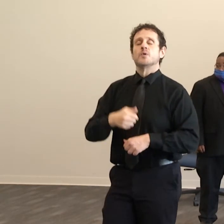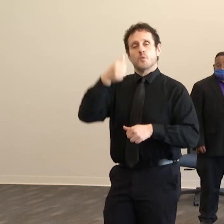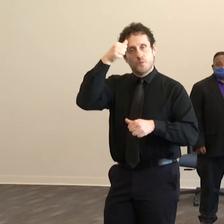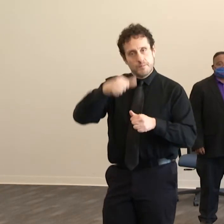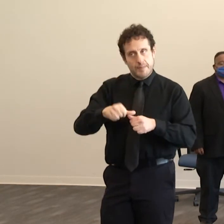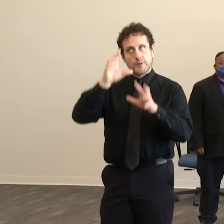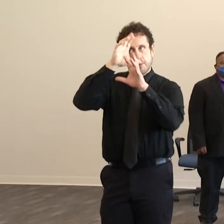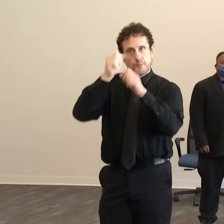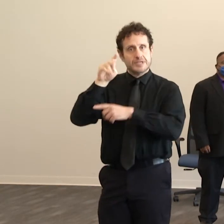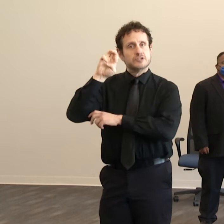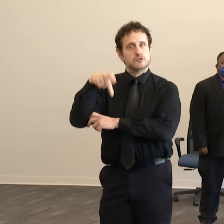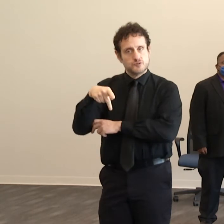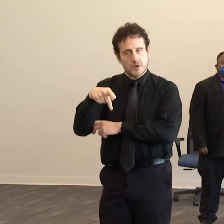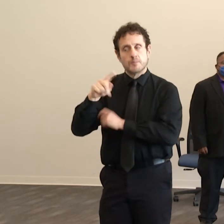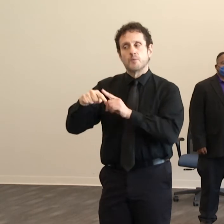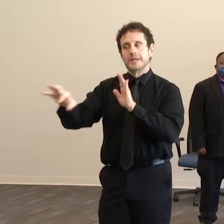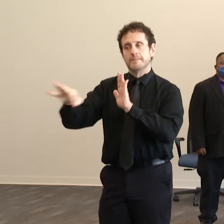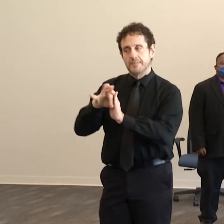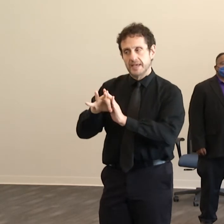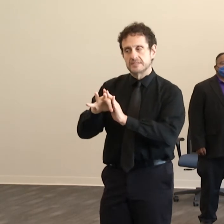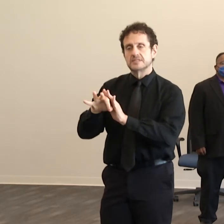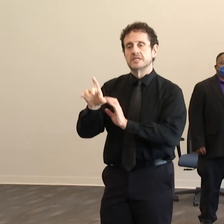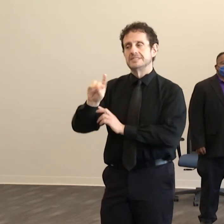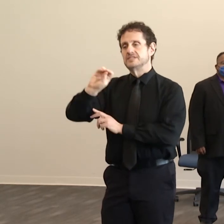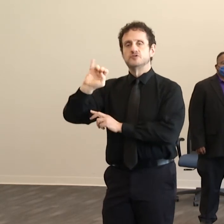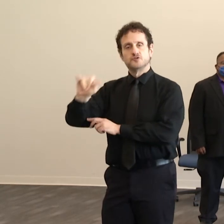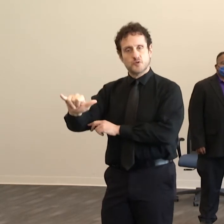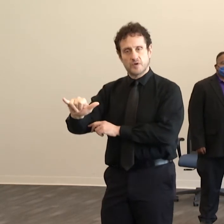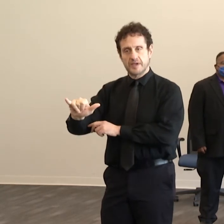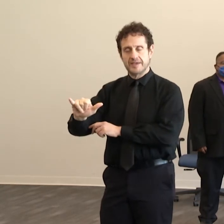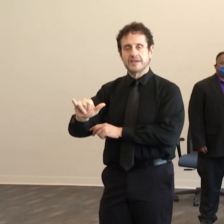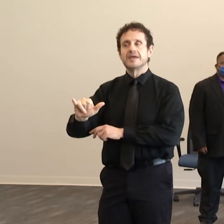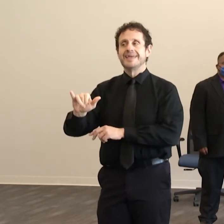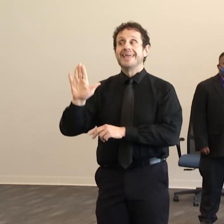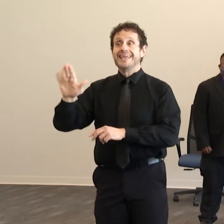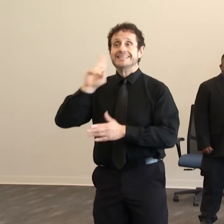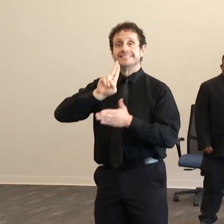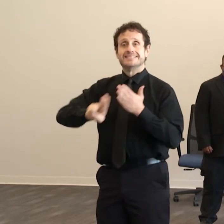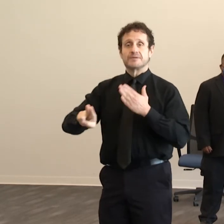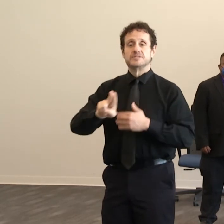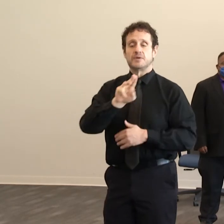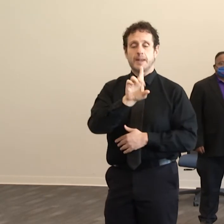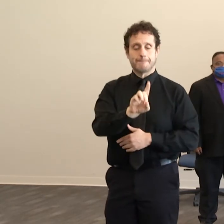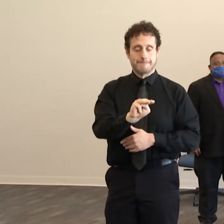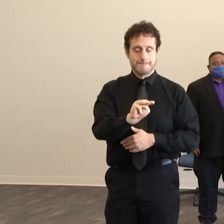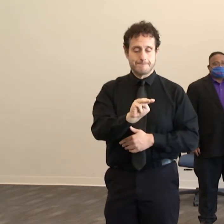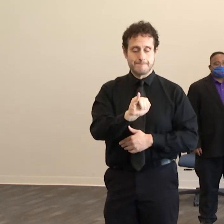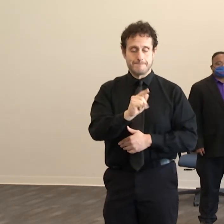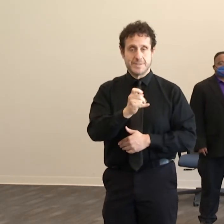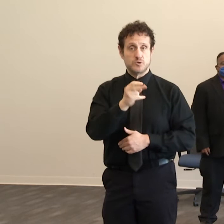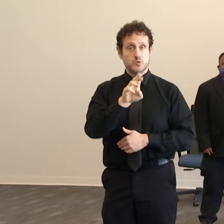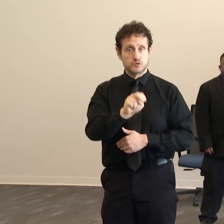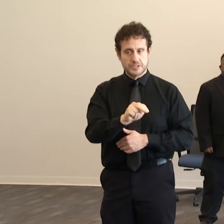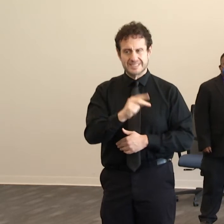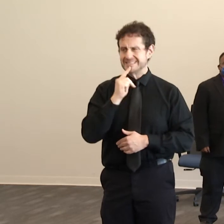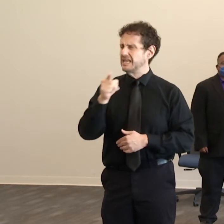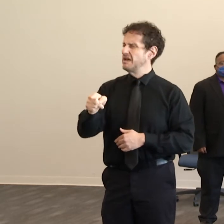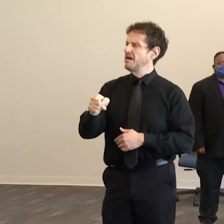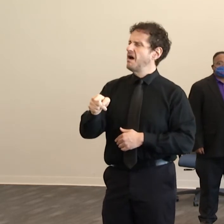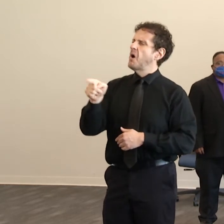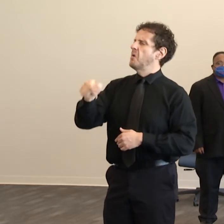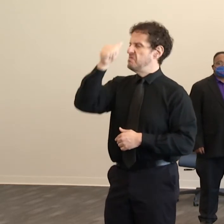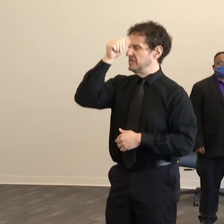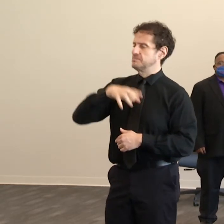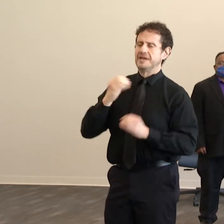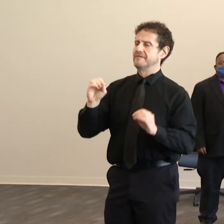decision inspired by Secretary Mnuchin, picking a man with no background whatsoever in the Postal Service to come in and shake it up.